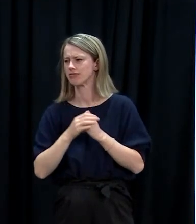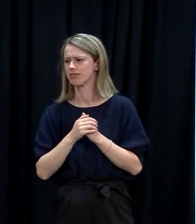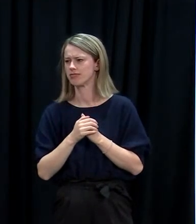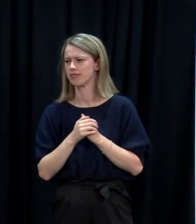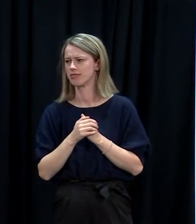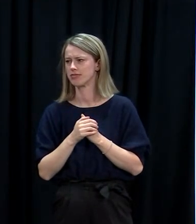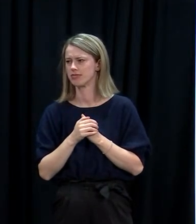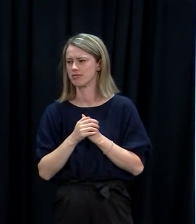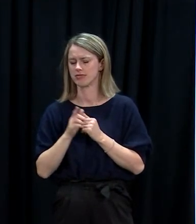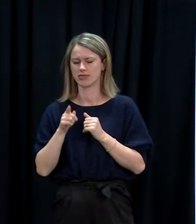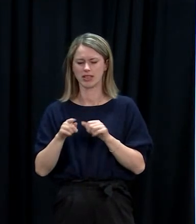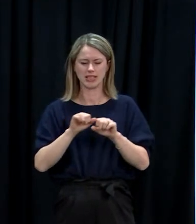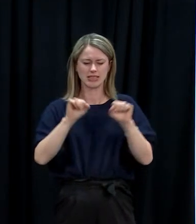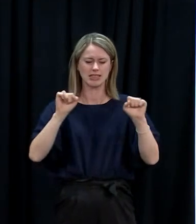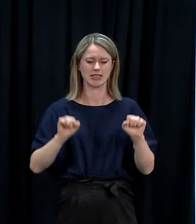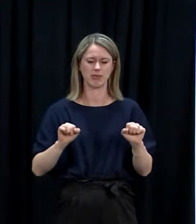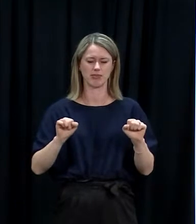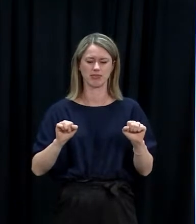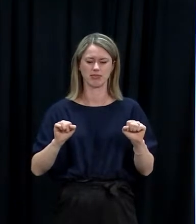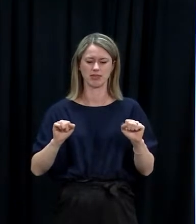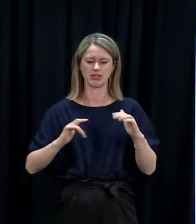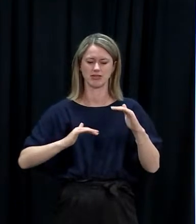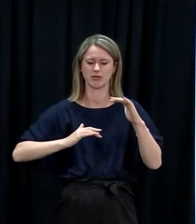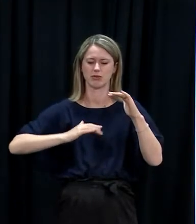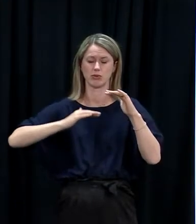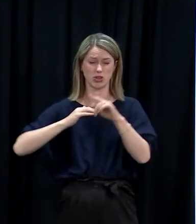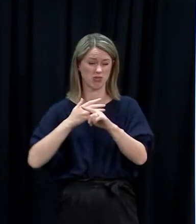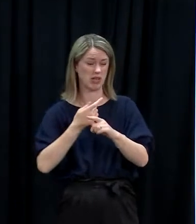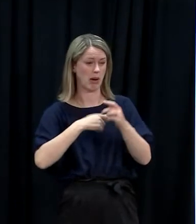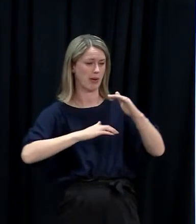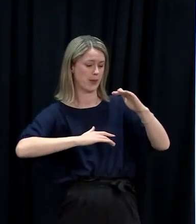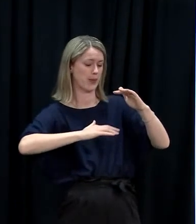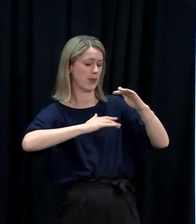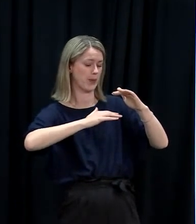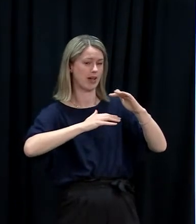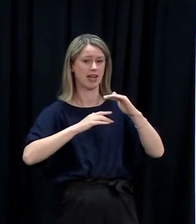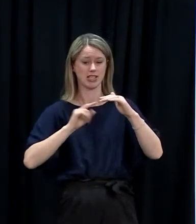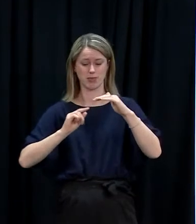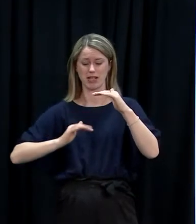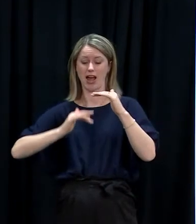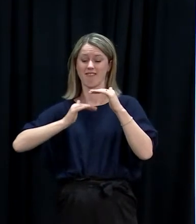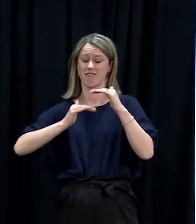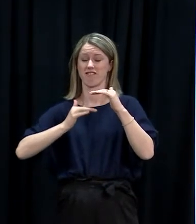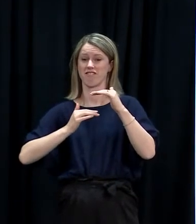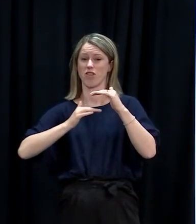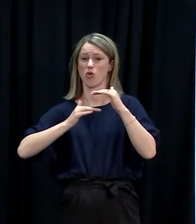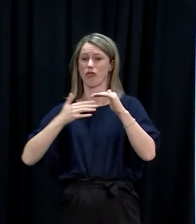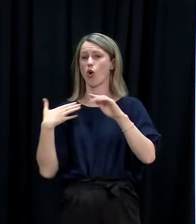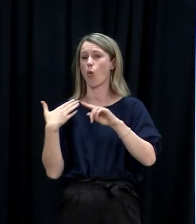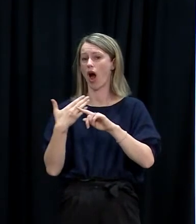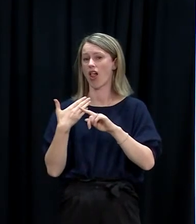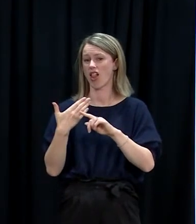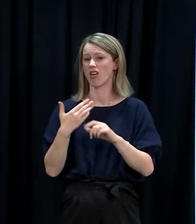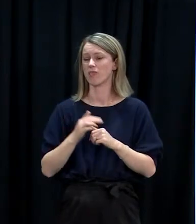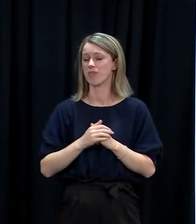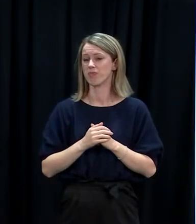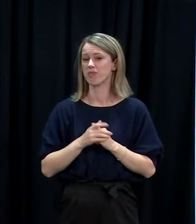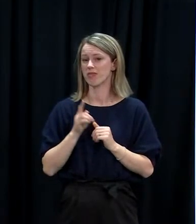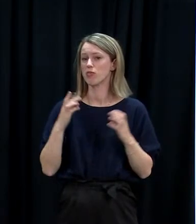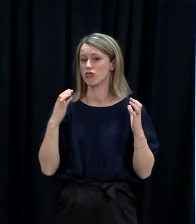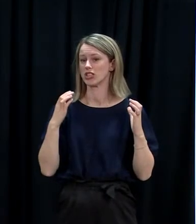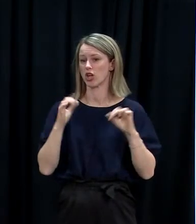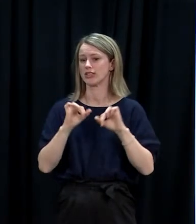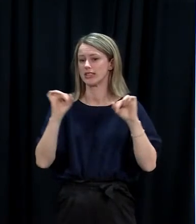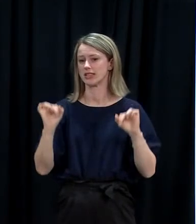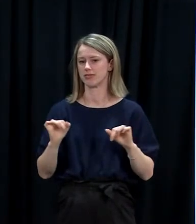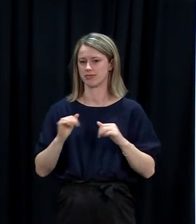But it's a system that's it's pretty full. It's been pretty full for a while now, yeah. And so yes, that does put a bit of pressure on